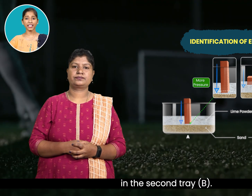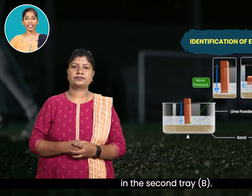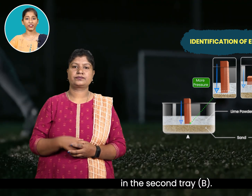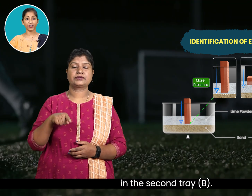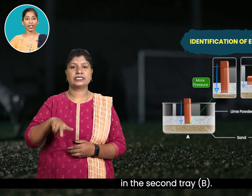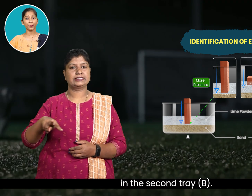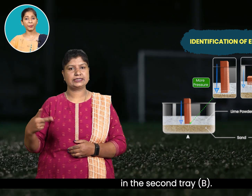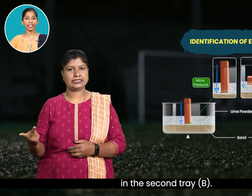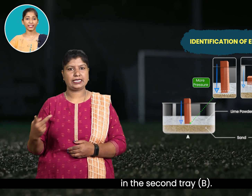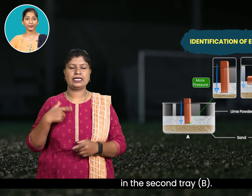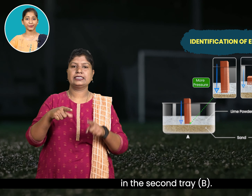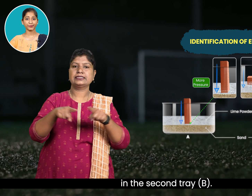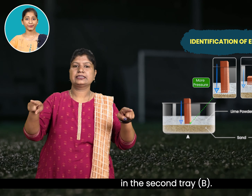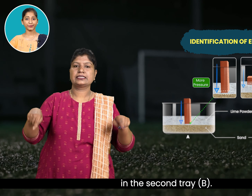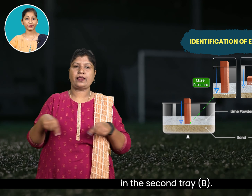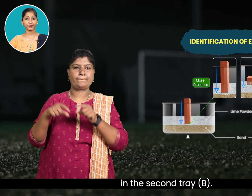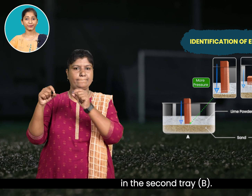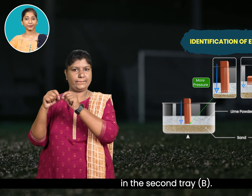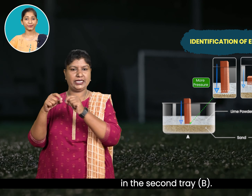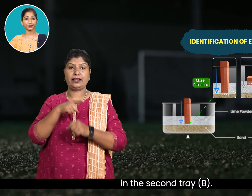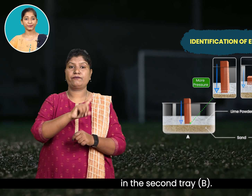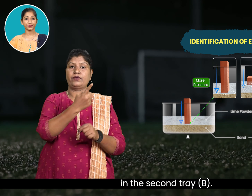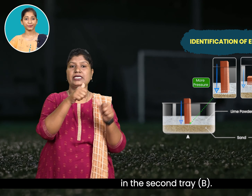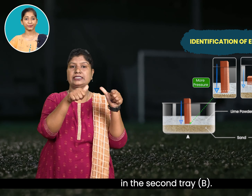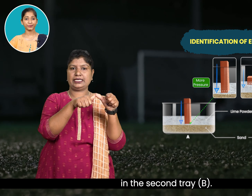in the second tray, B.